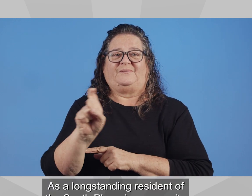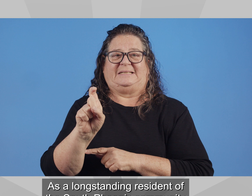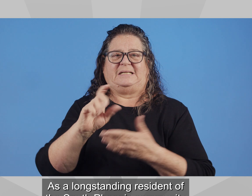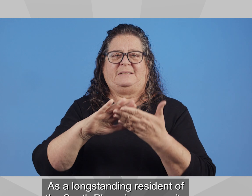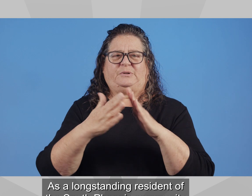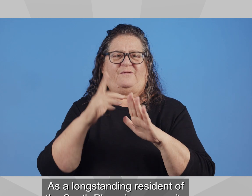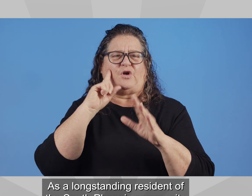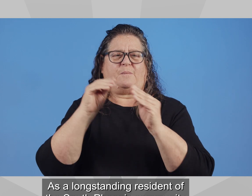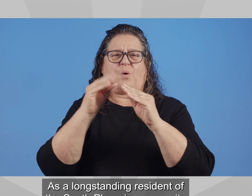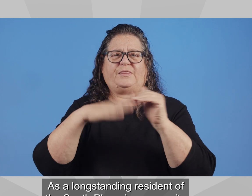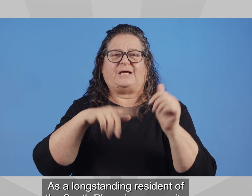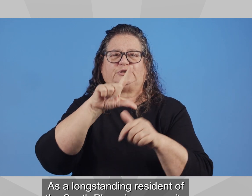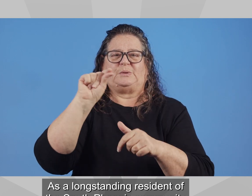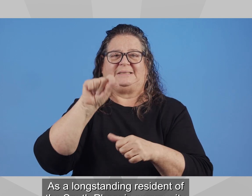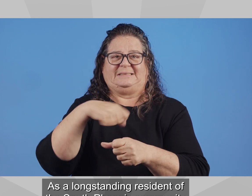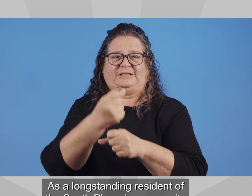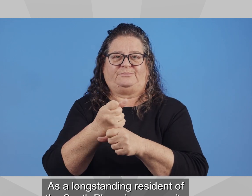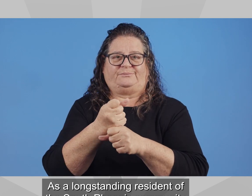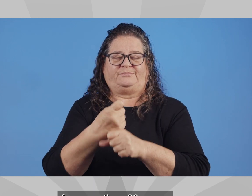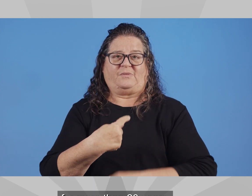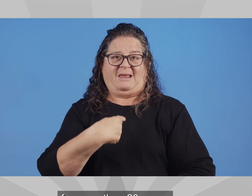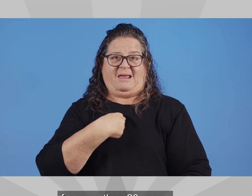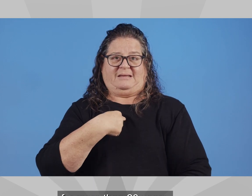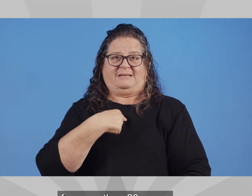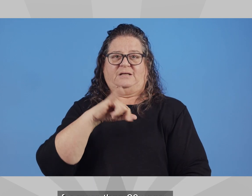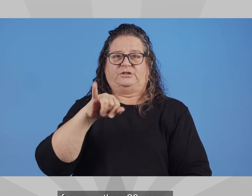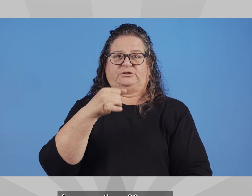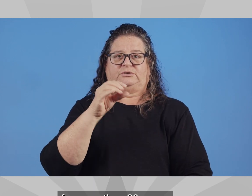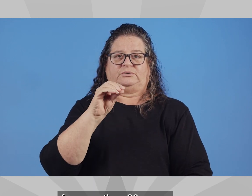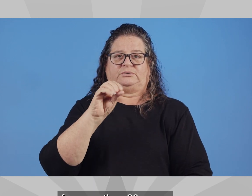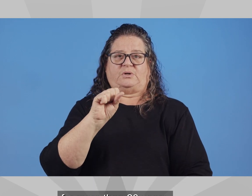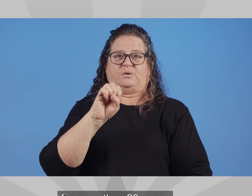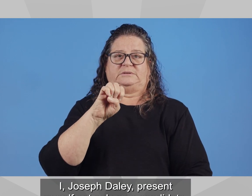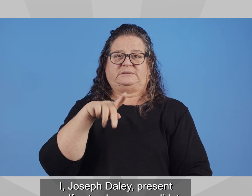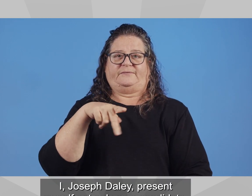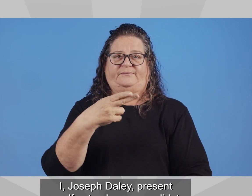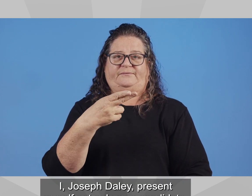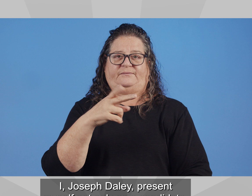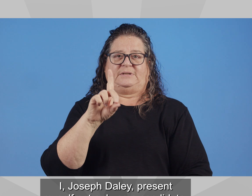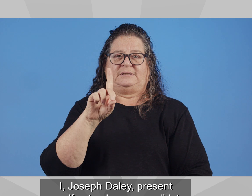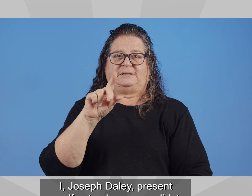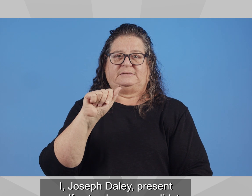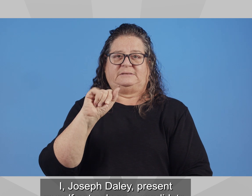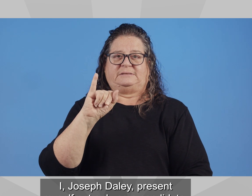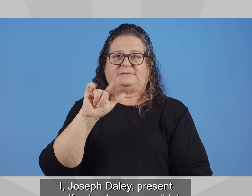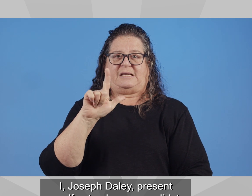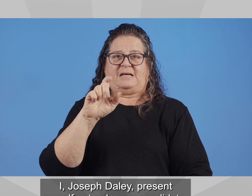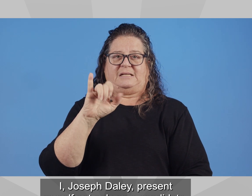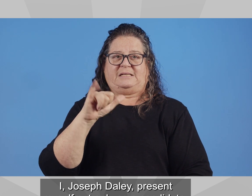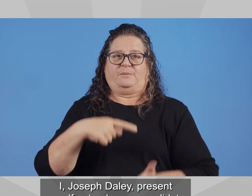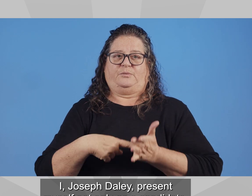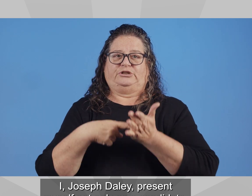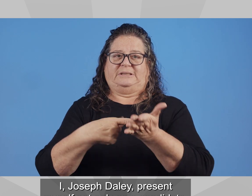As a long-standing resident of the South Phoenix community for more than 20 years, I, Joseph Dailey, present